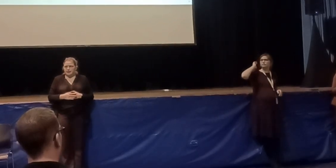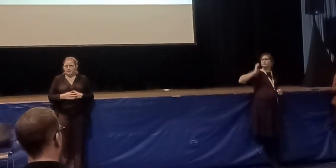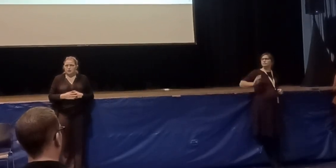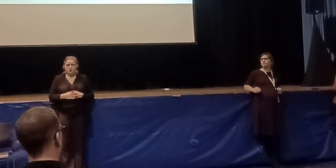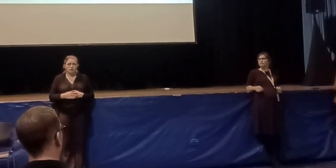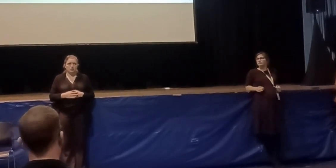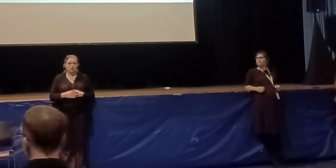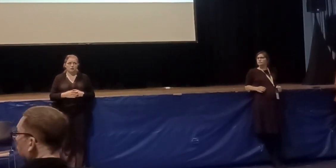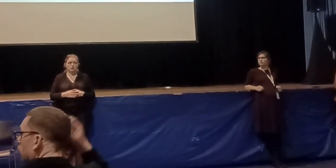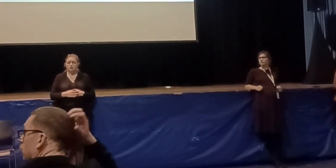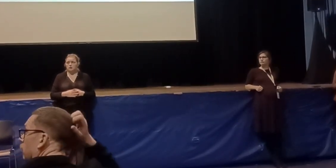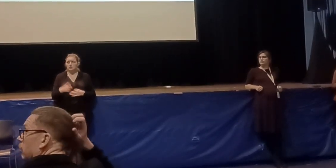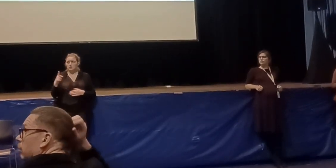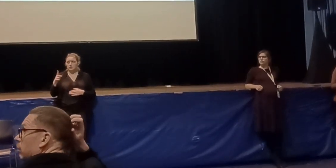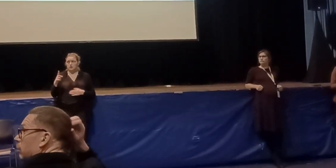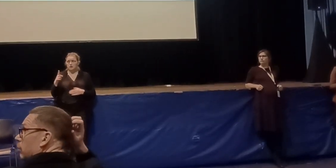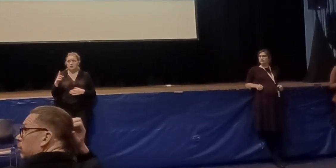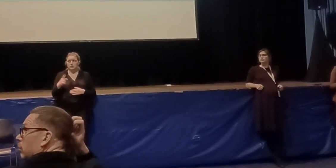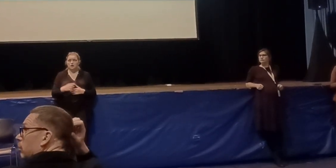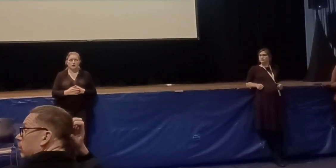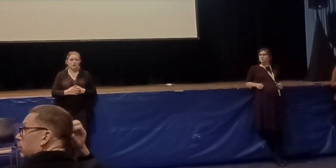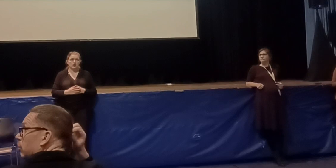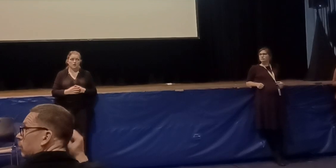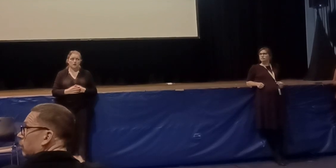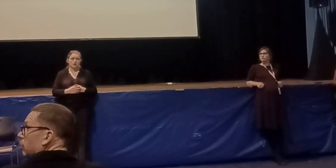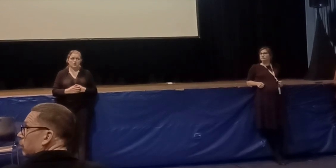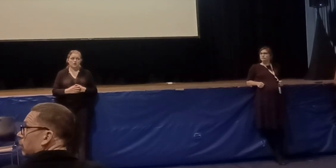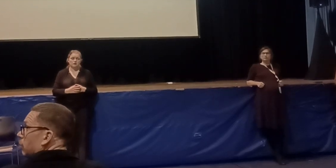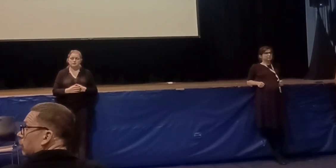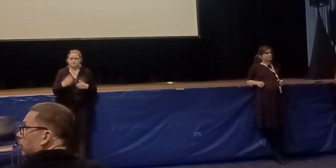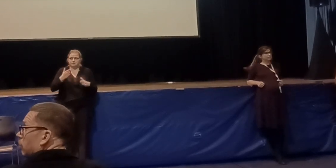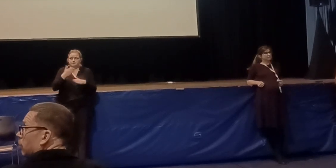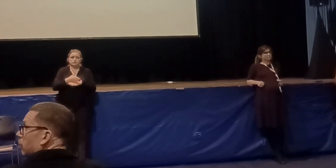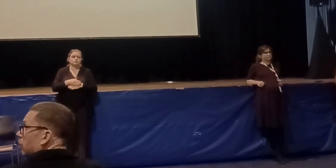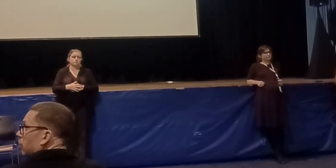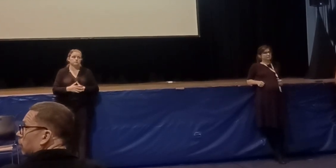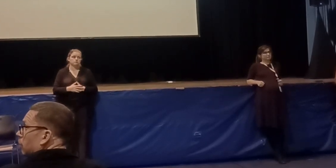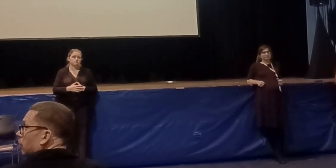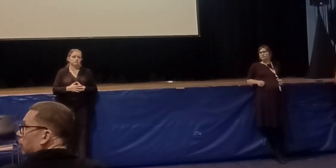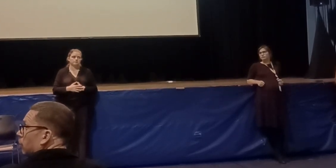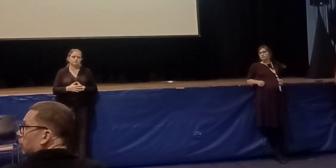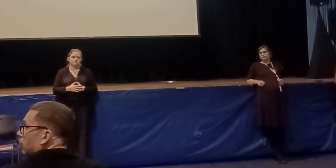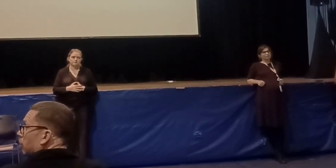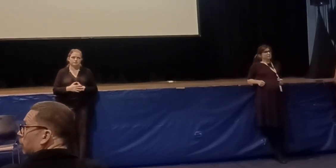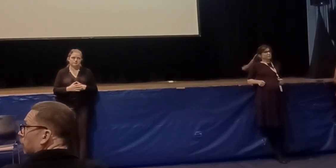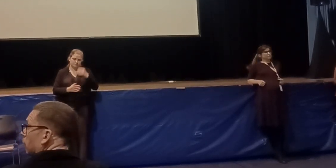Okay. Can I interrupt really quickly? Or someone over there, let me. Oh, go ahead. You have it.